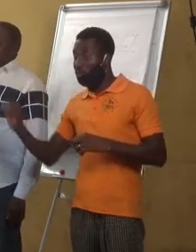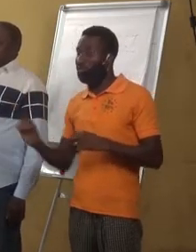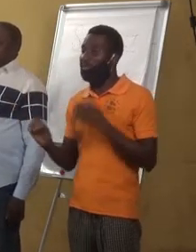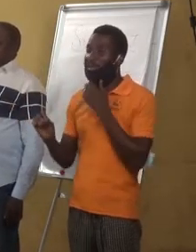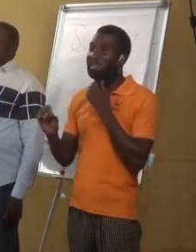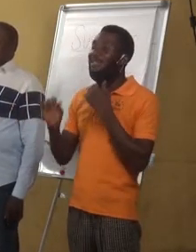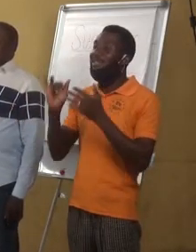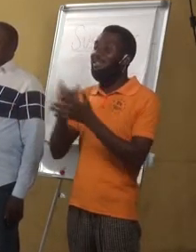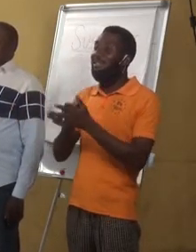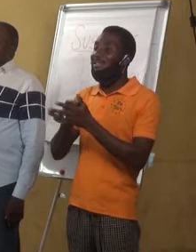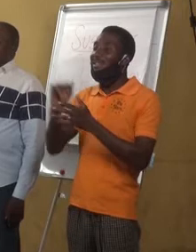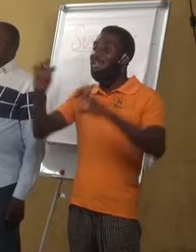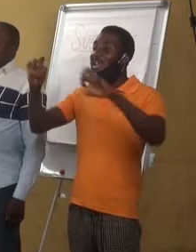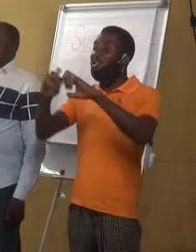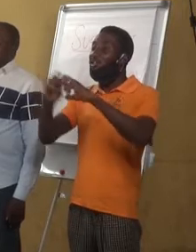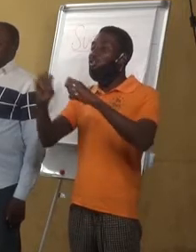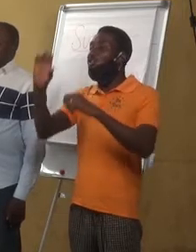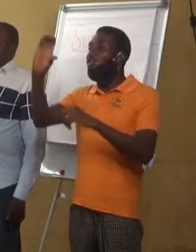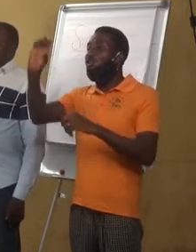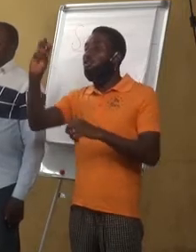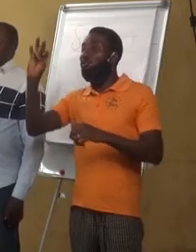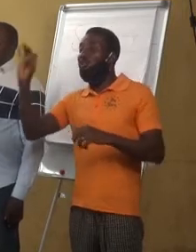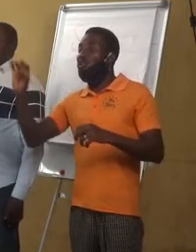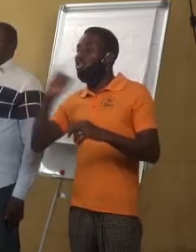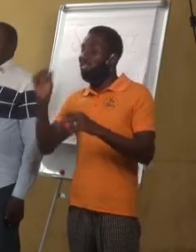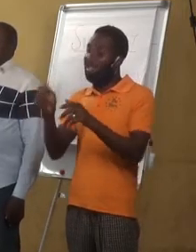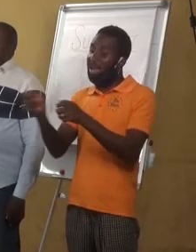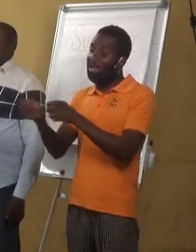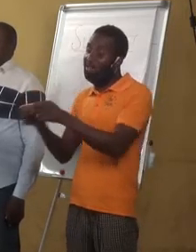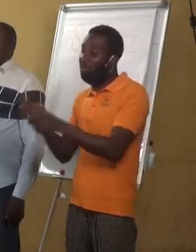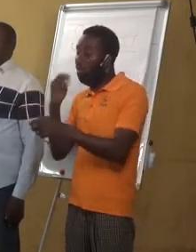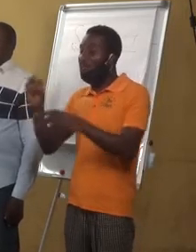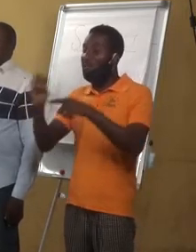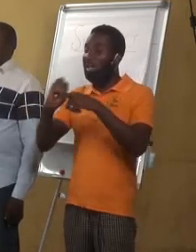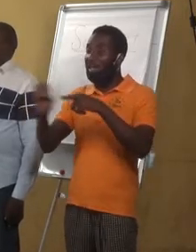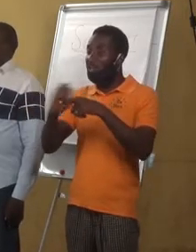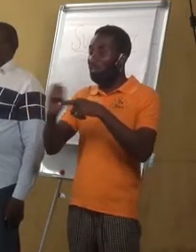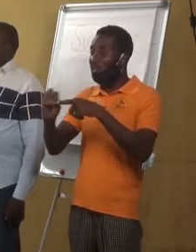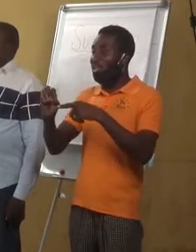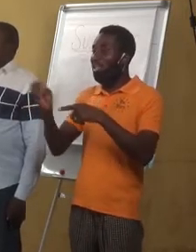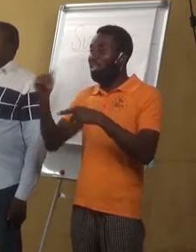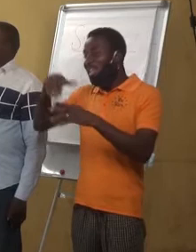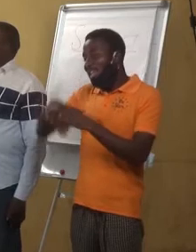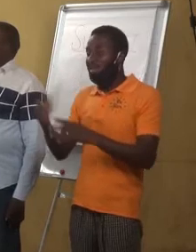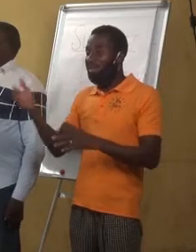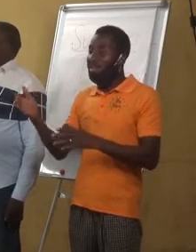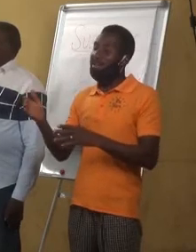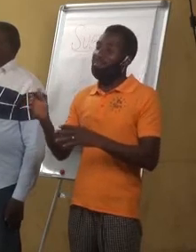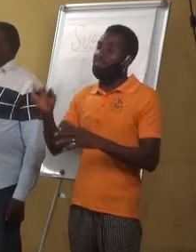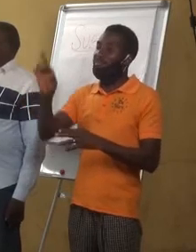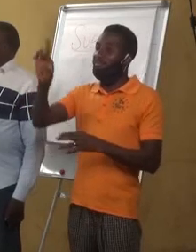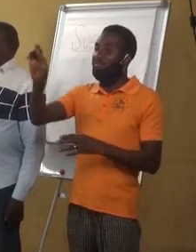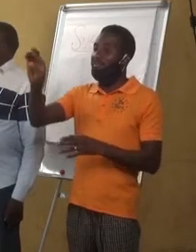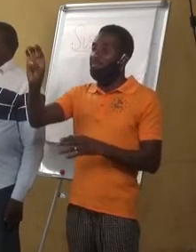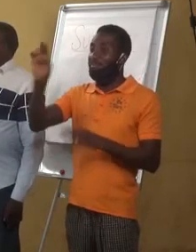electronic configuration is the arrangement of electrons in their respective shells. And if you